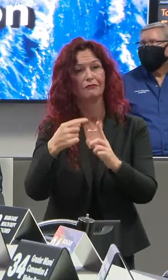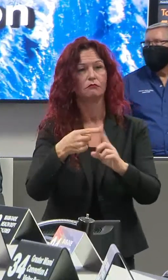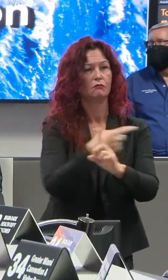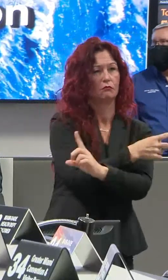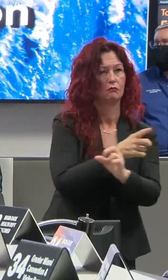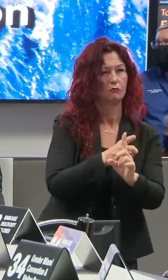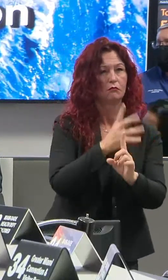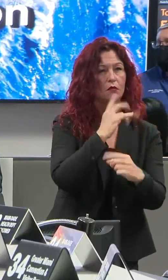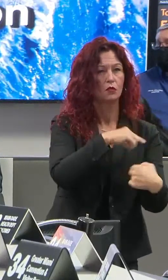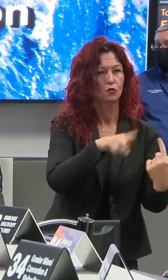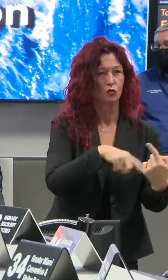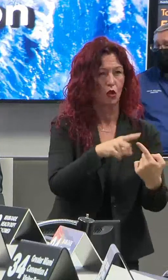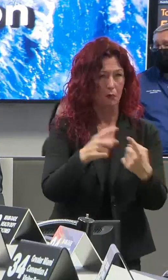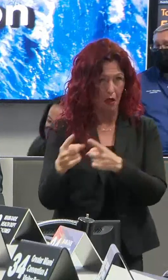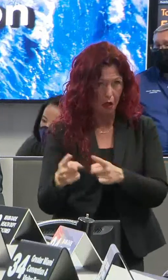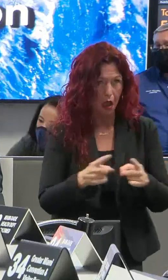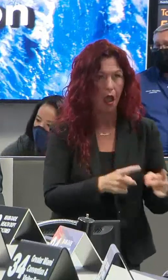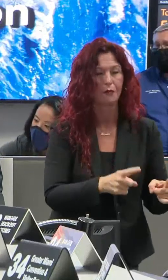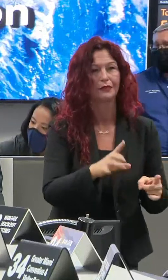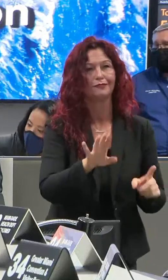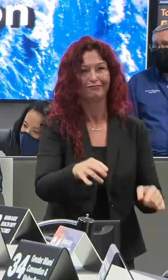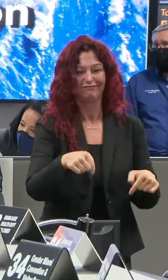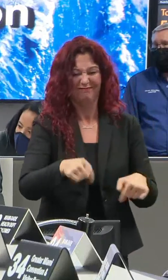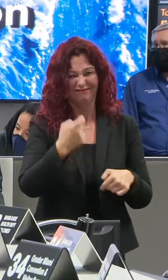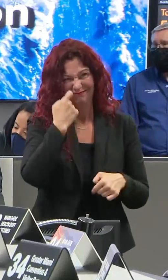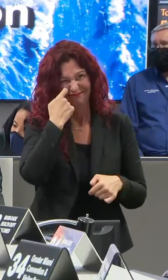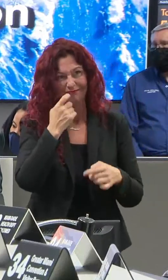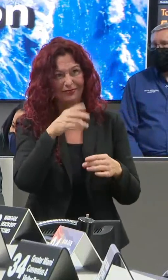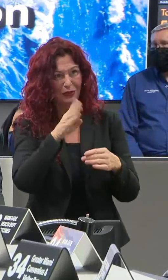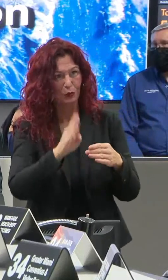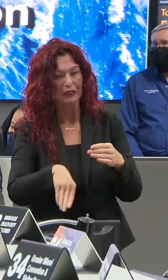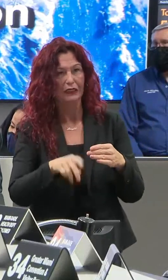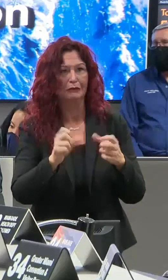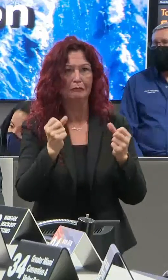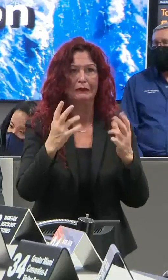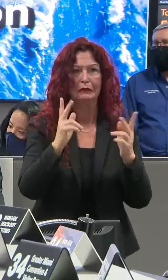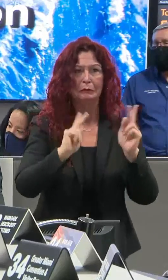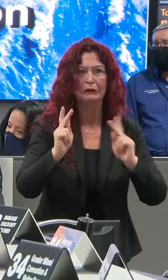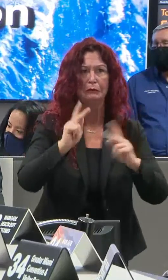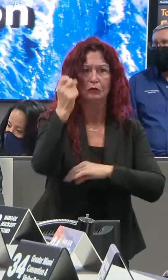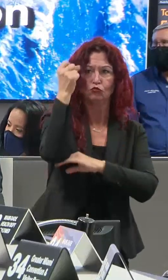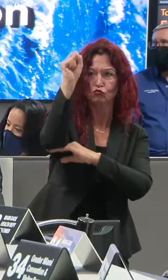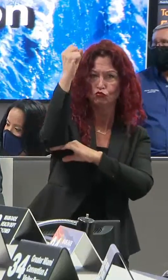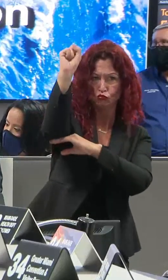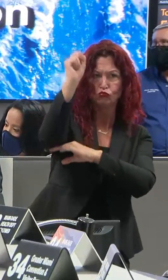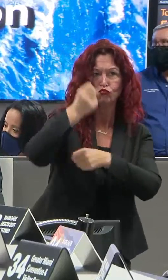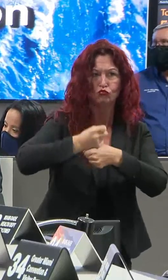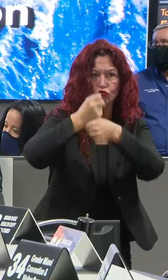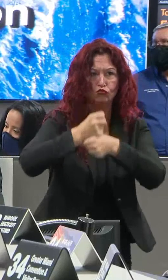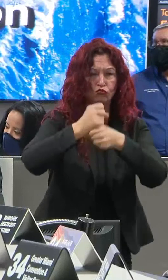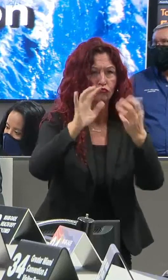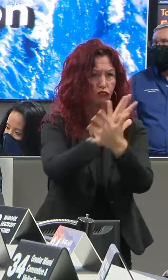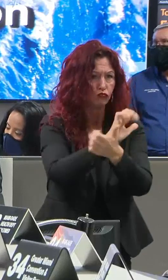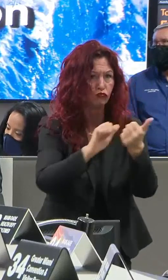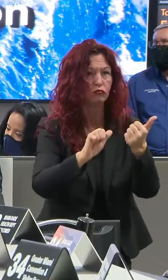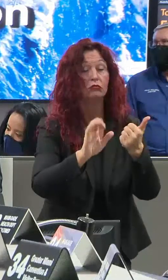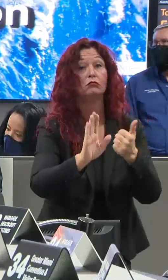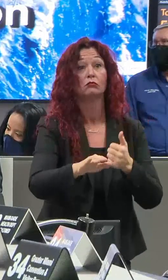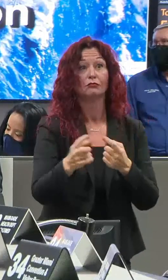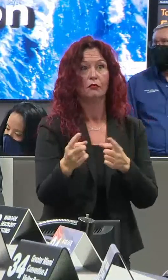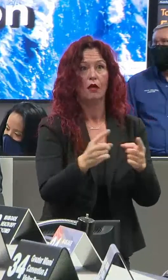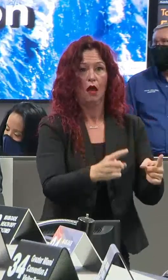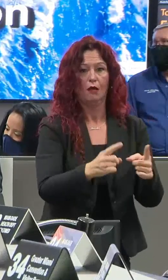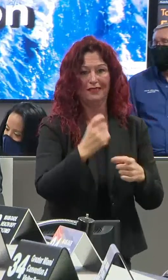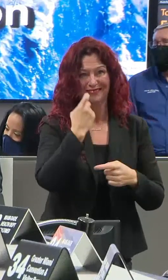here today who became beacons of light for our community on Sunday when some troublemakers tried to break into the CVS